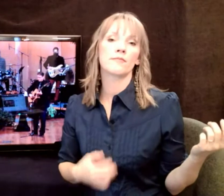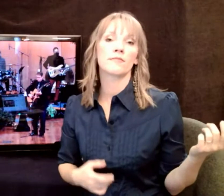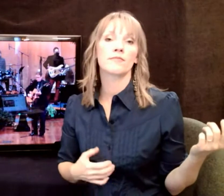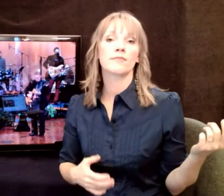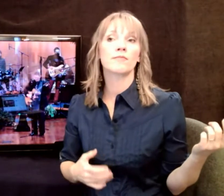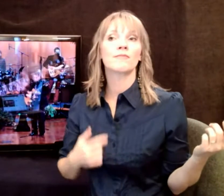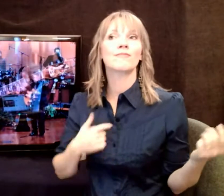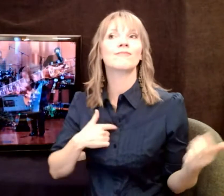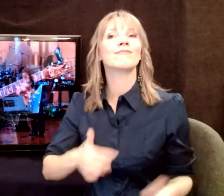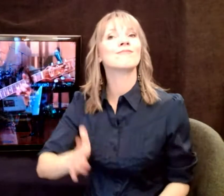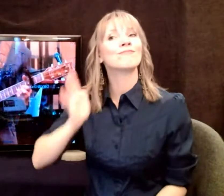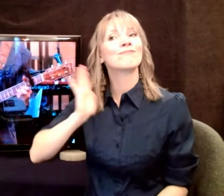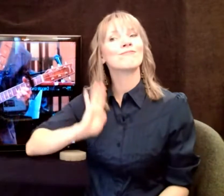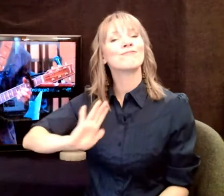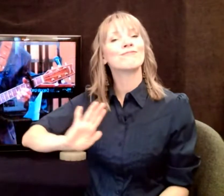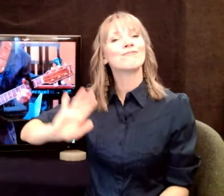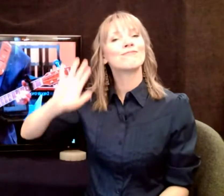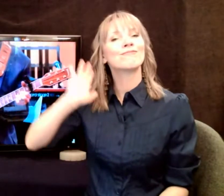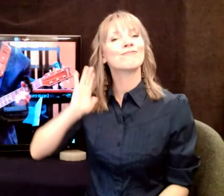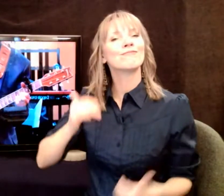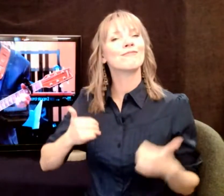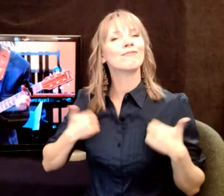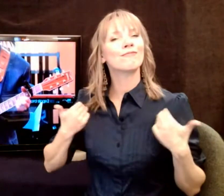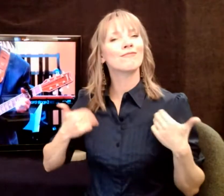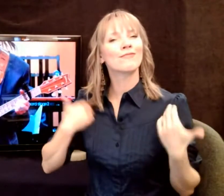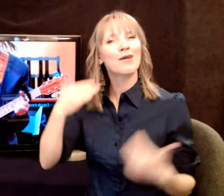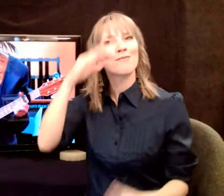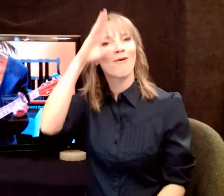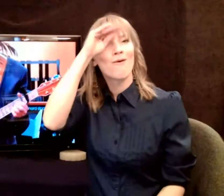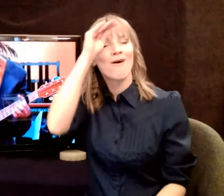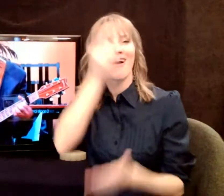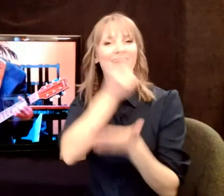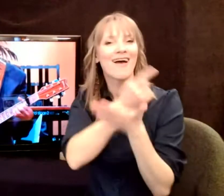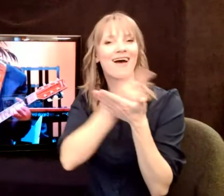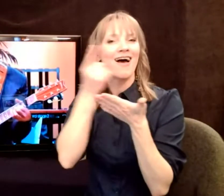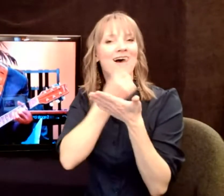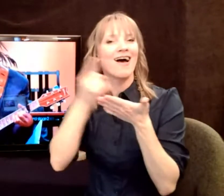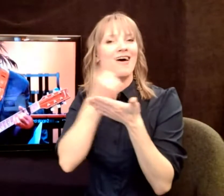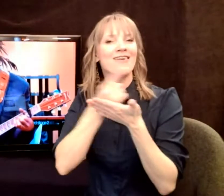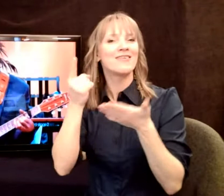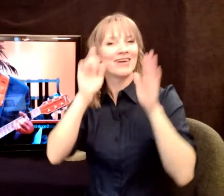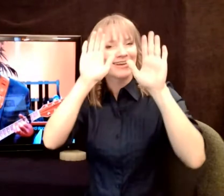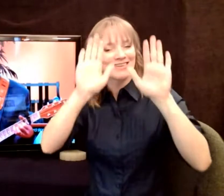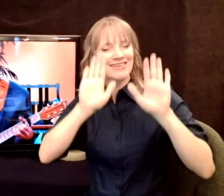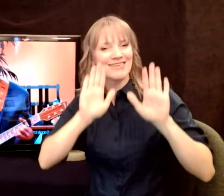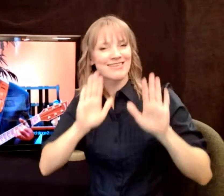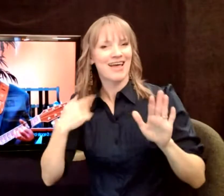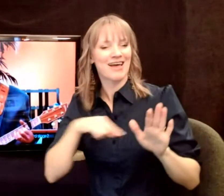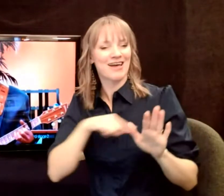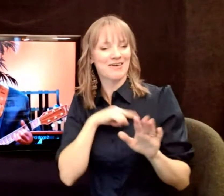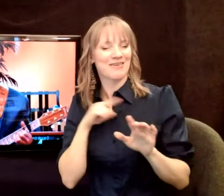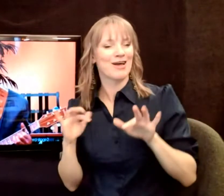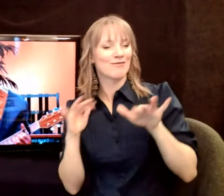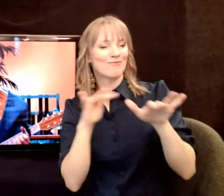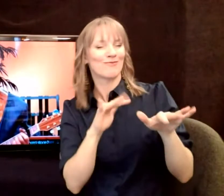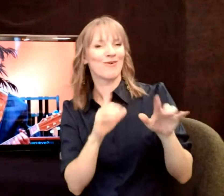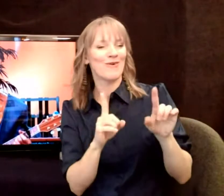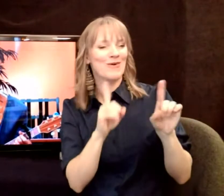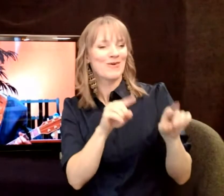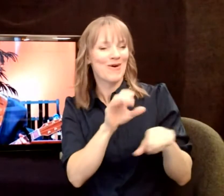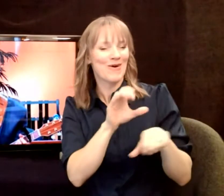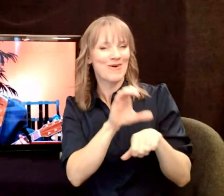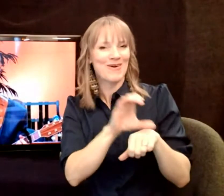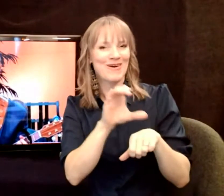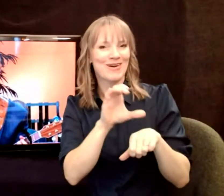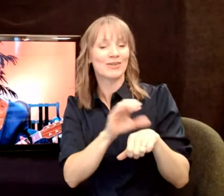When I was a boy each week, Sunday we would go to church, pay attention to